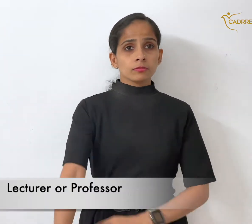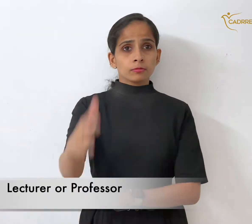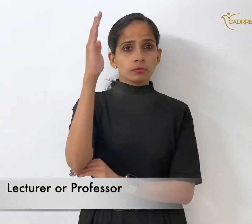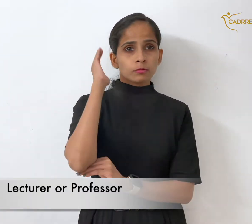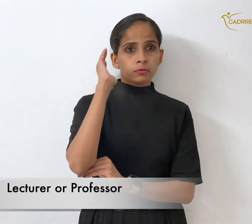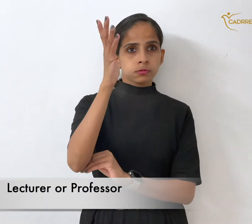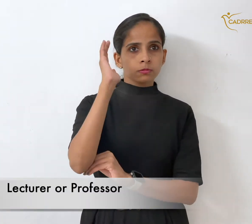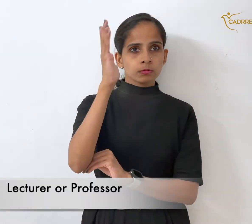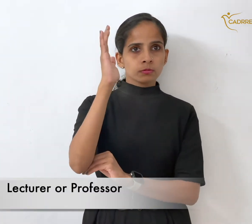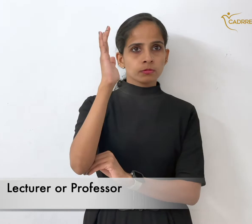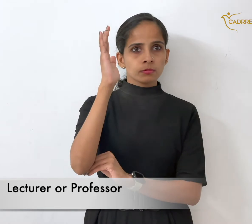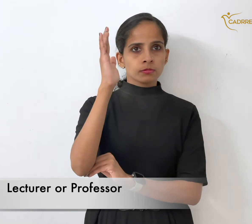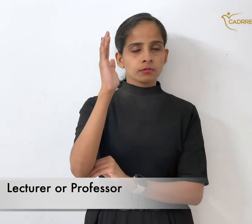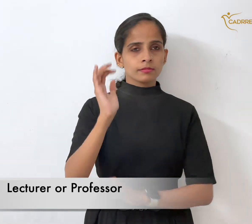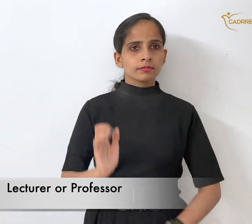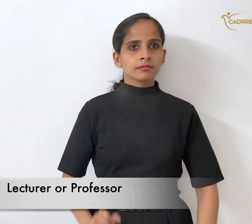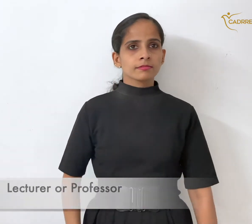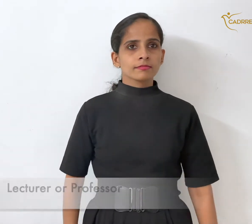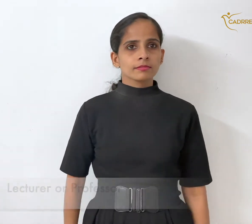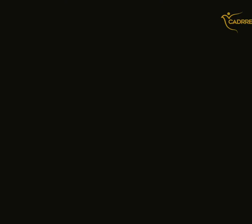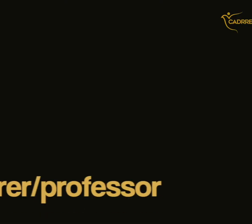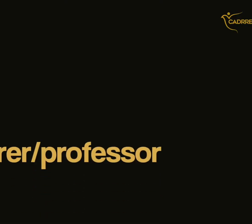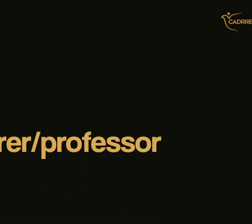Lecturer or professor.